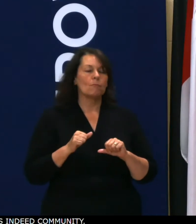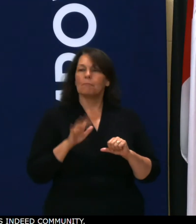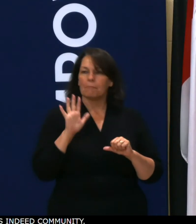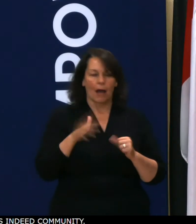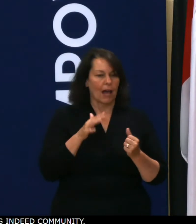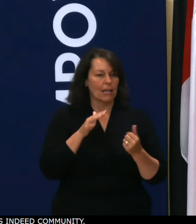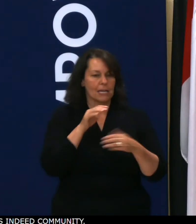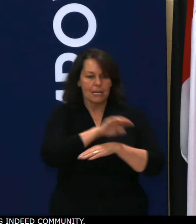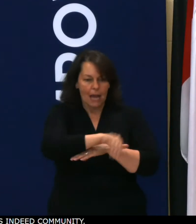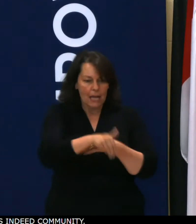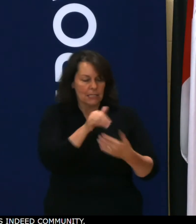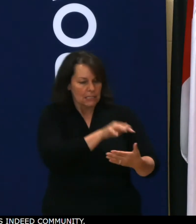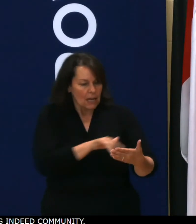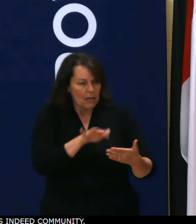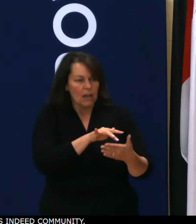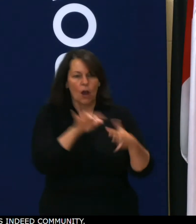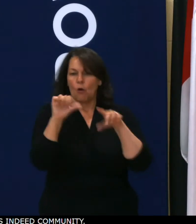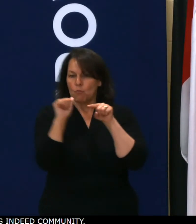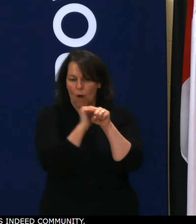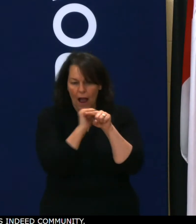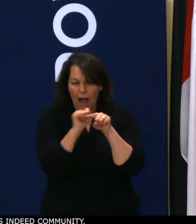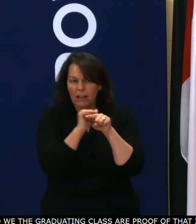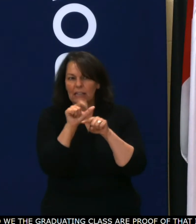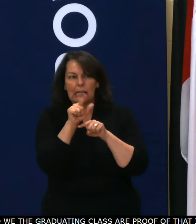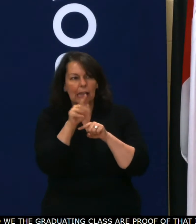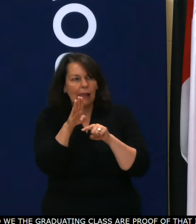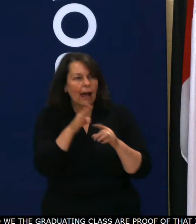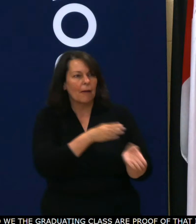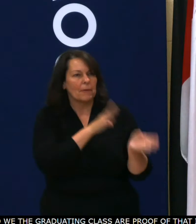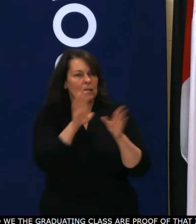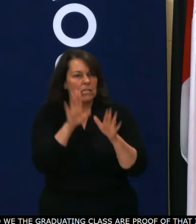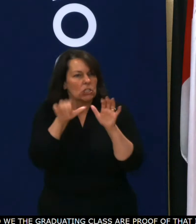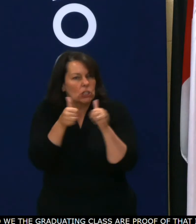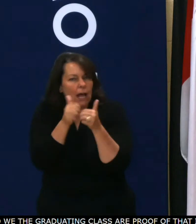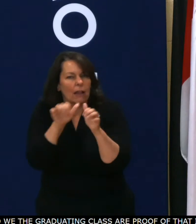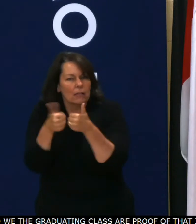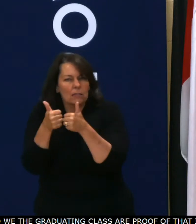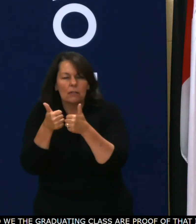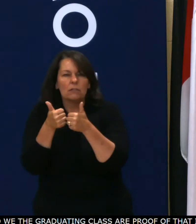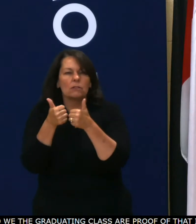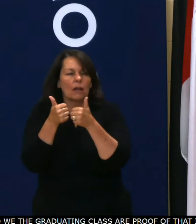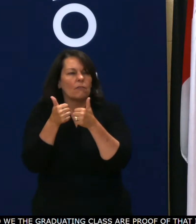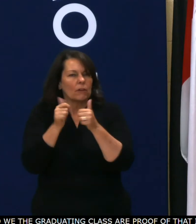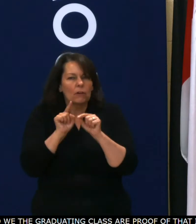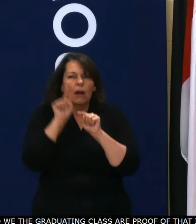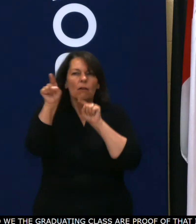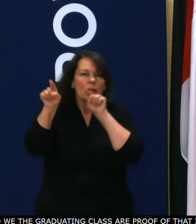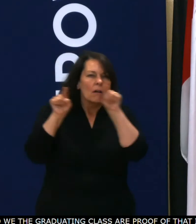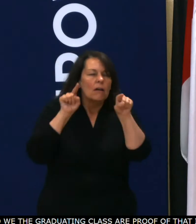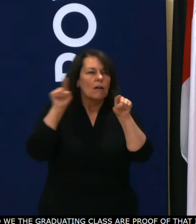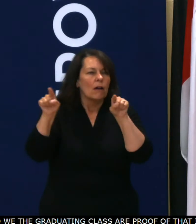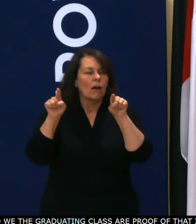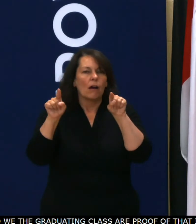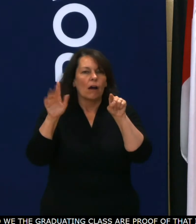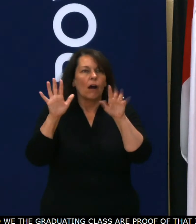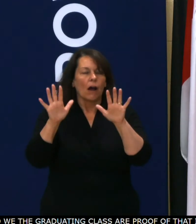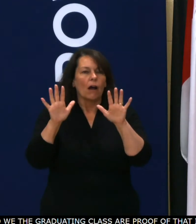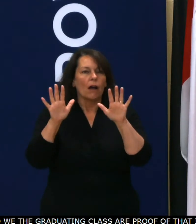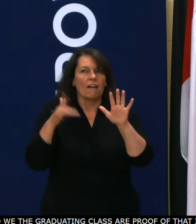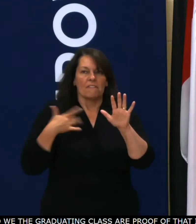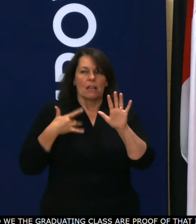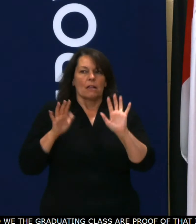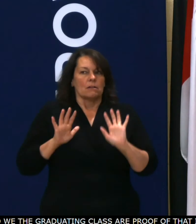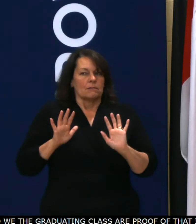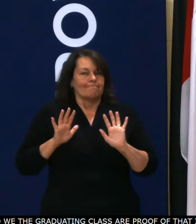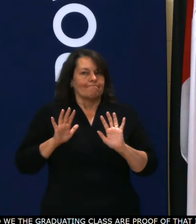study session, every practice in our labs, every challenge on our practicums, and every I don't think I can do it moment